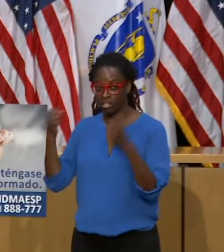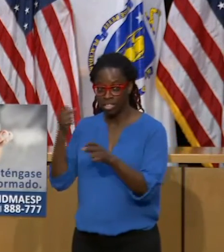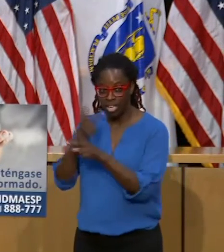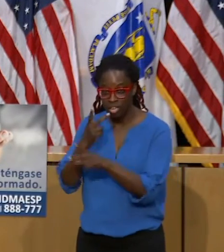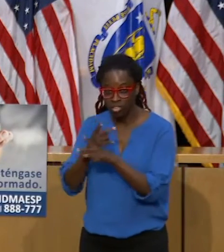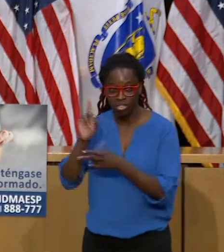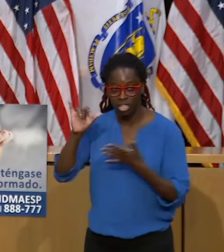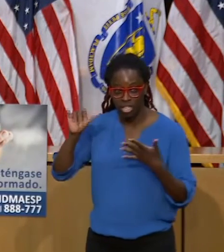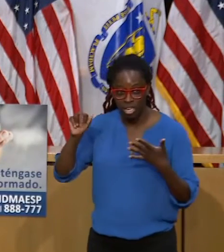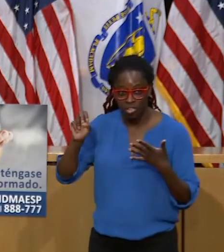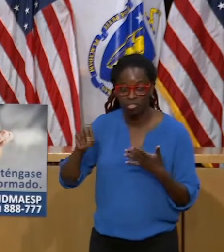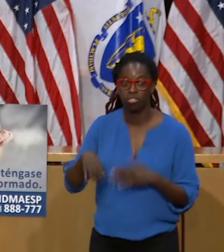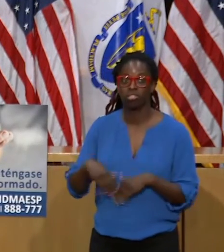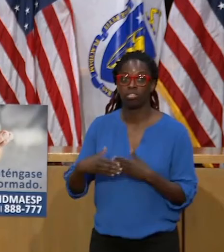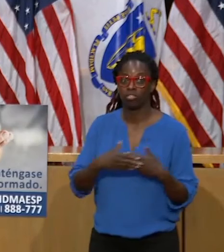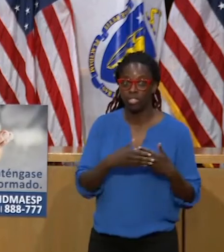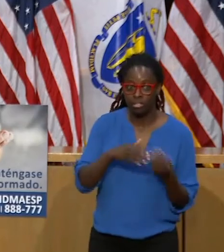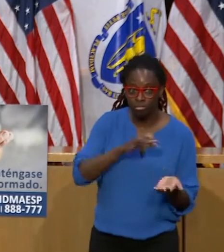pediatric community.